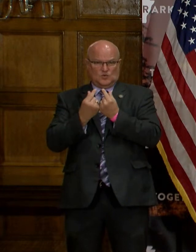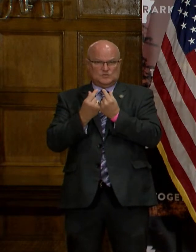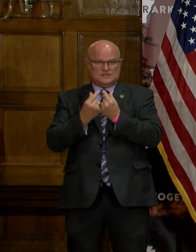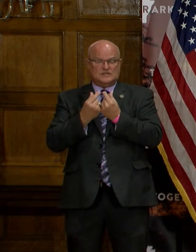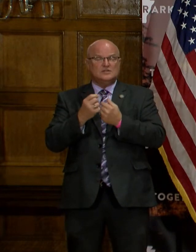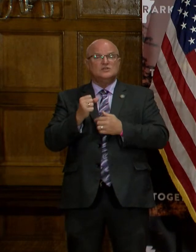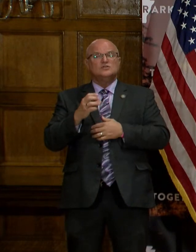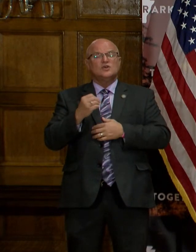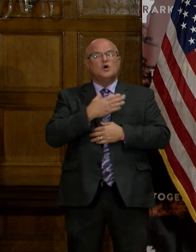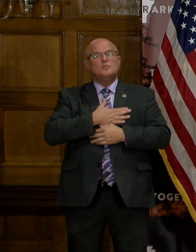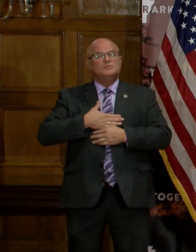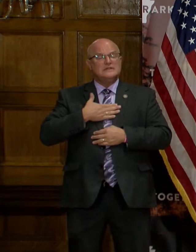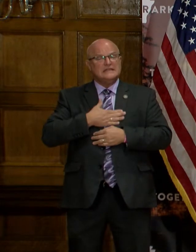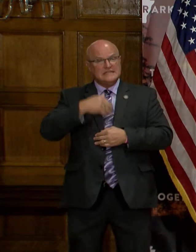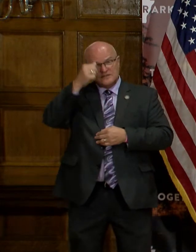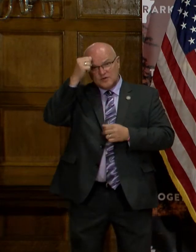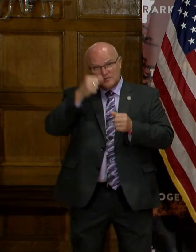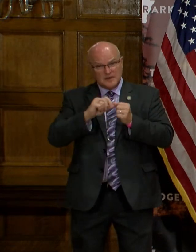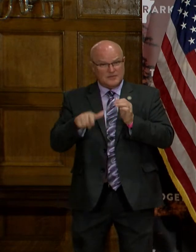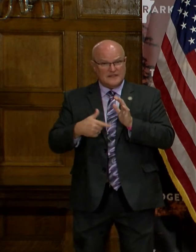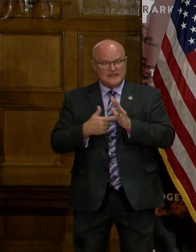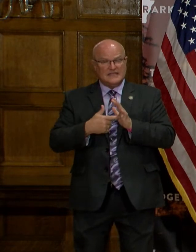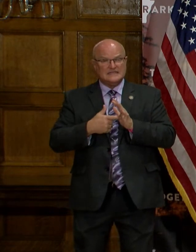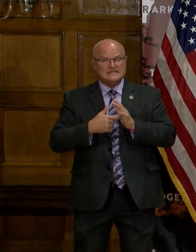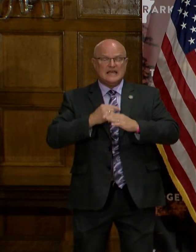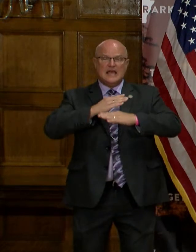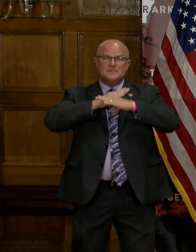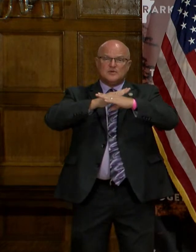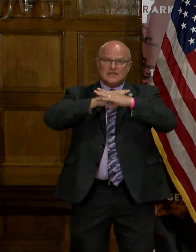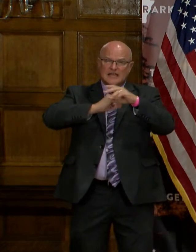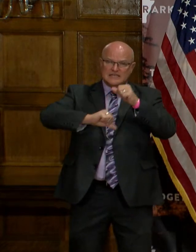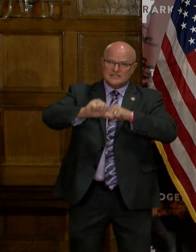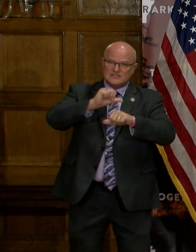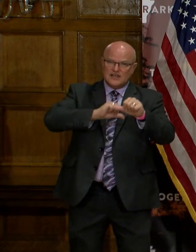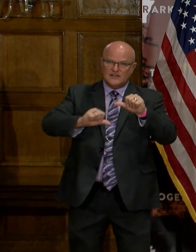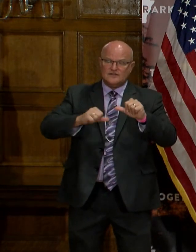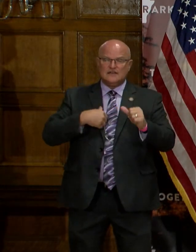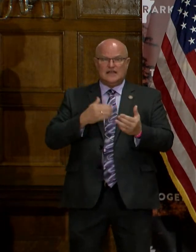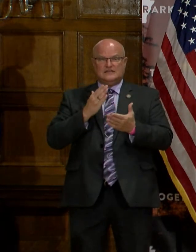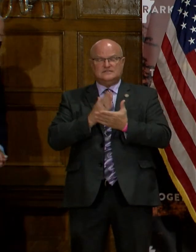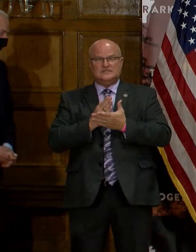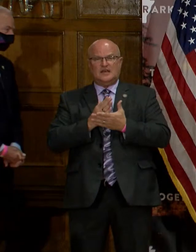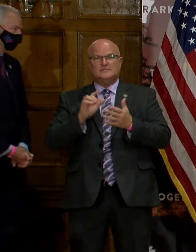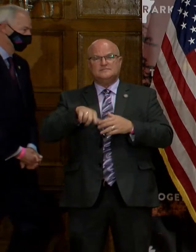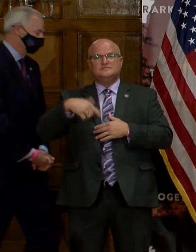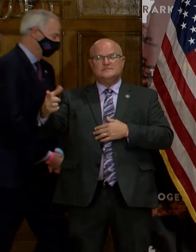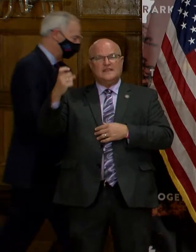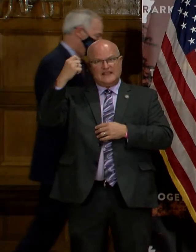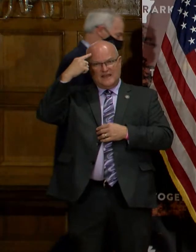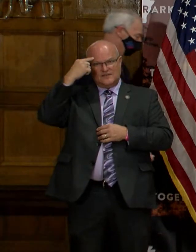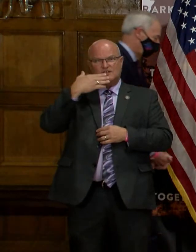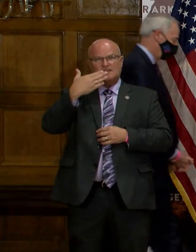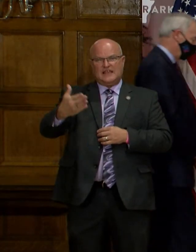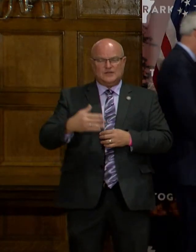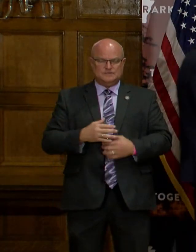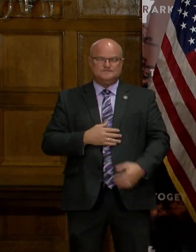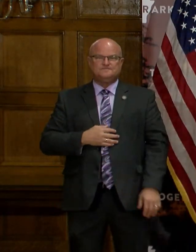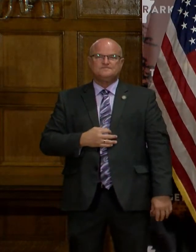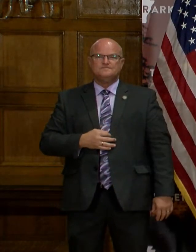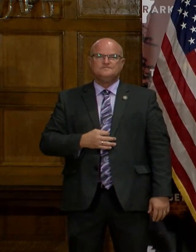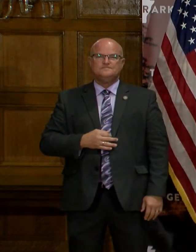settings. So please keep this in mind and protect each other. And I'll stop there and turn this back over to the Governor. Thank you, Governor.